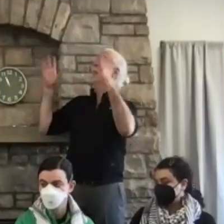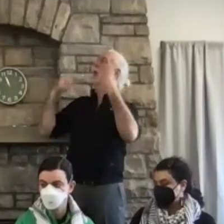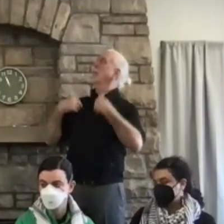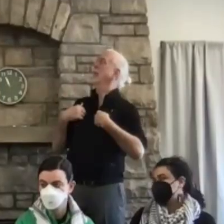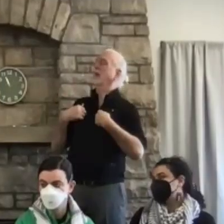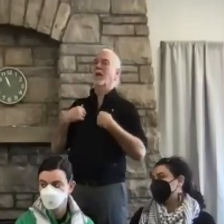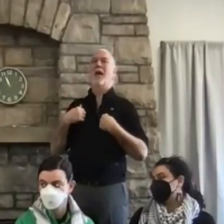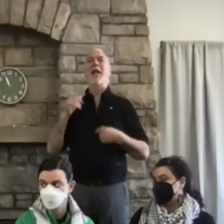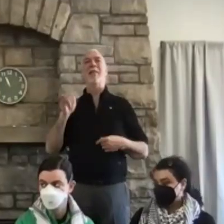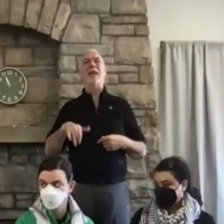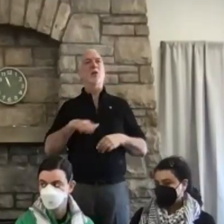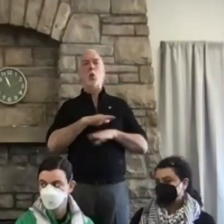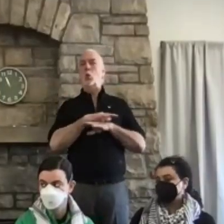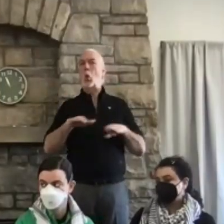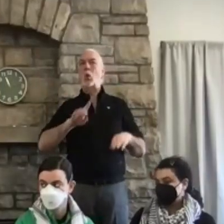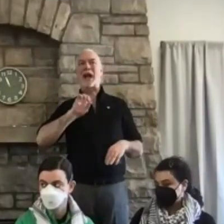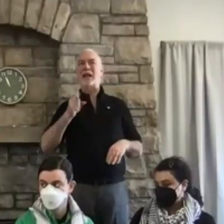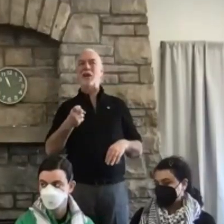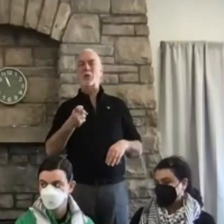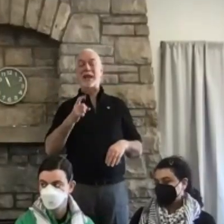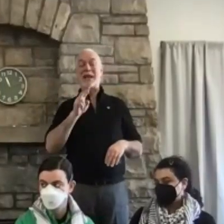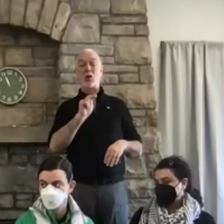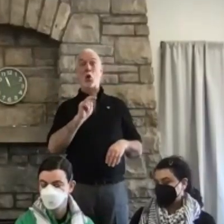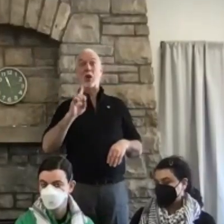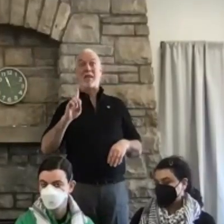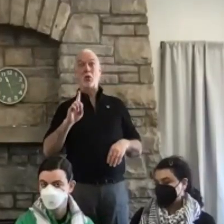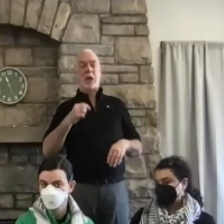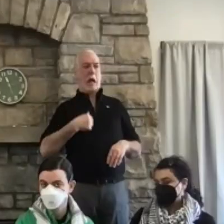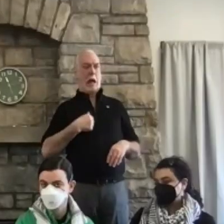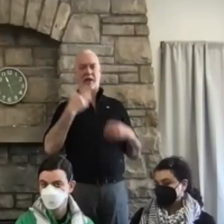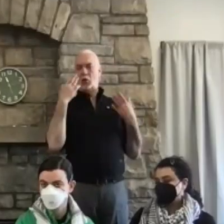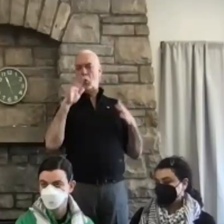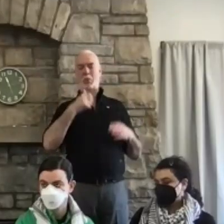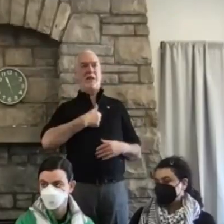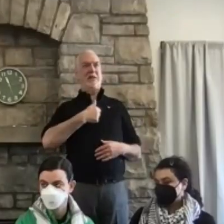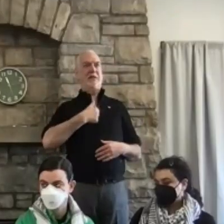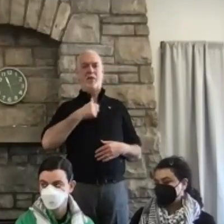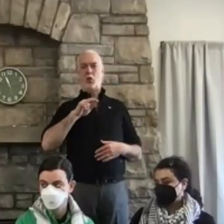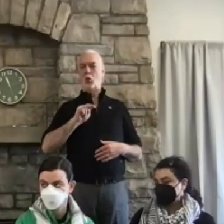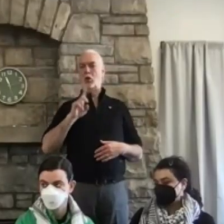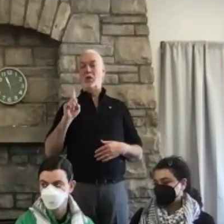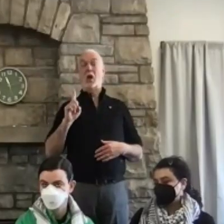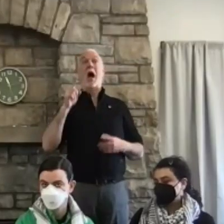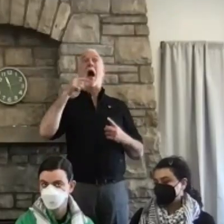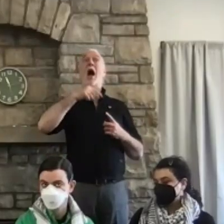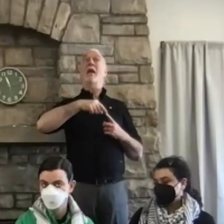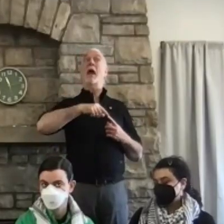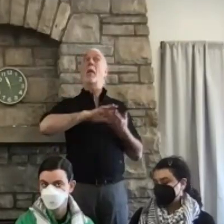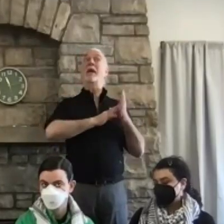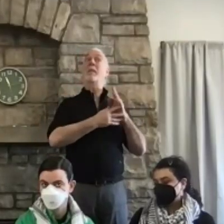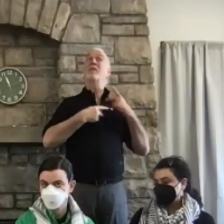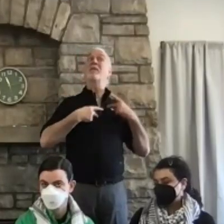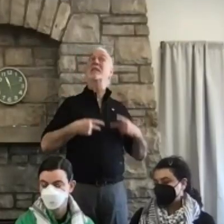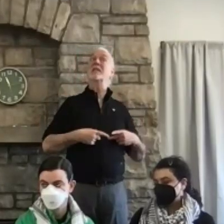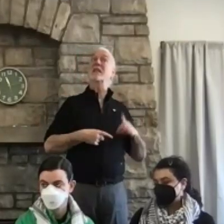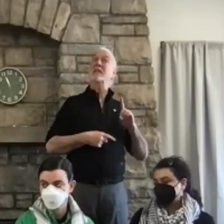like undiagnosed neurodivergence, is because I did not realize I was neurodivergent until I became physically disabled. And when I started